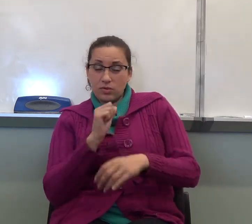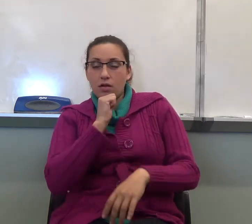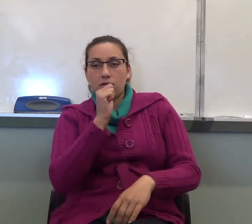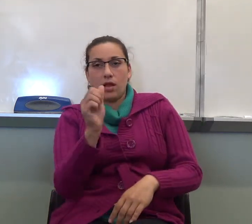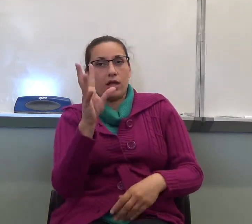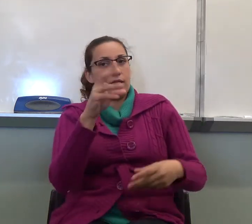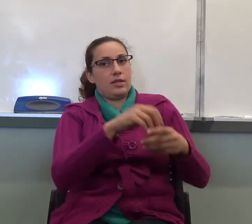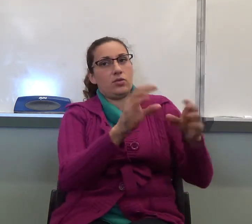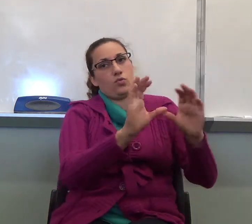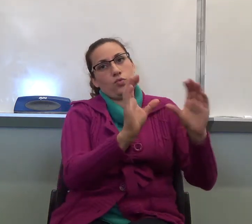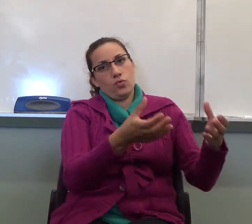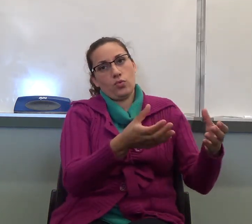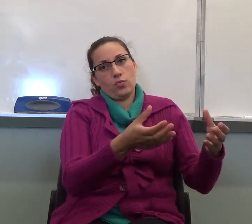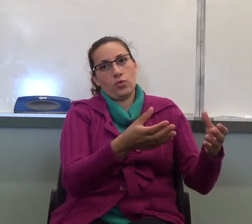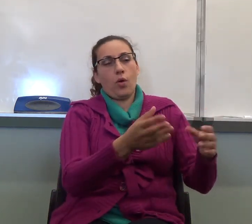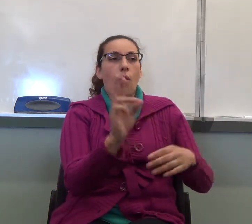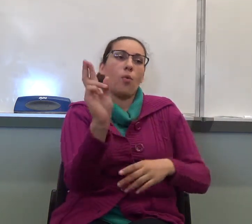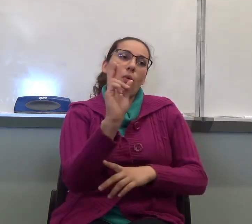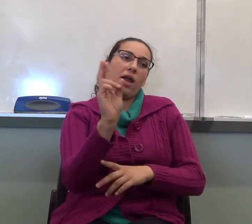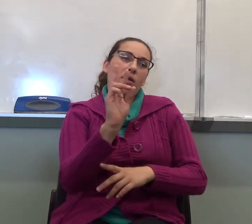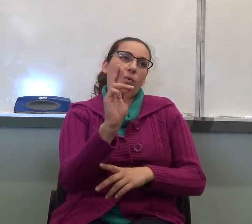way. For example, whole numbers